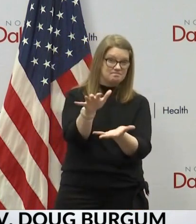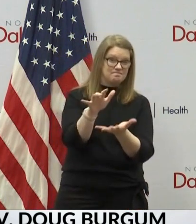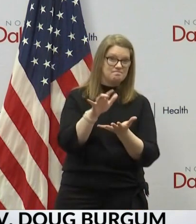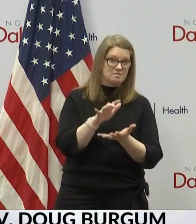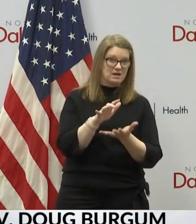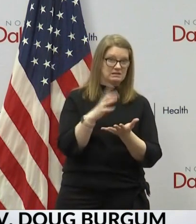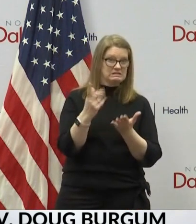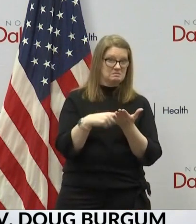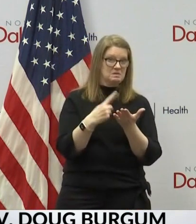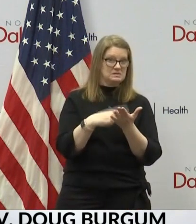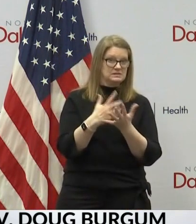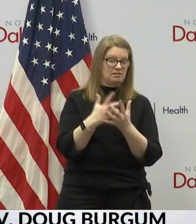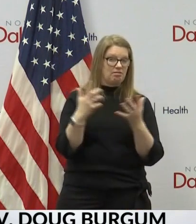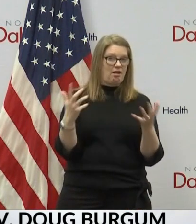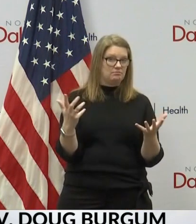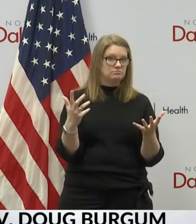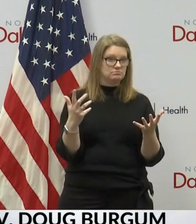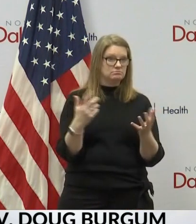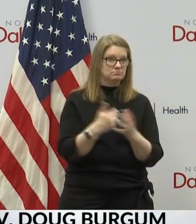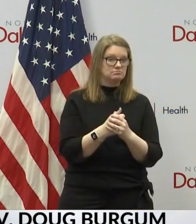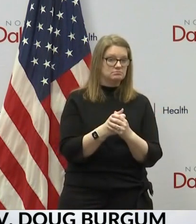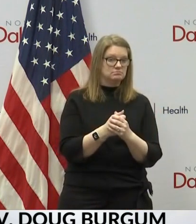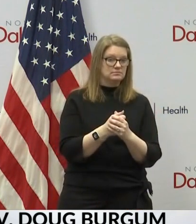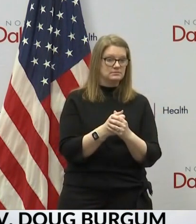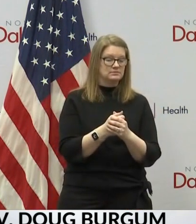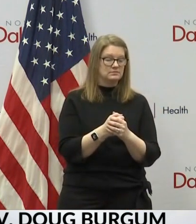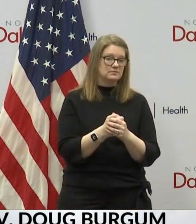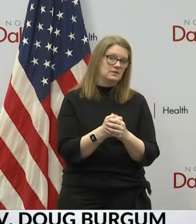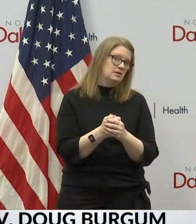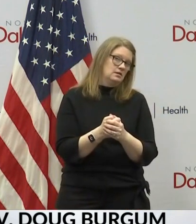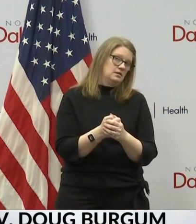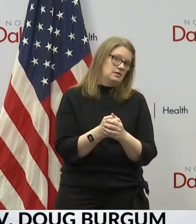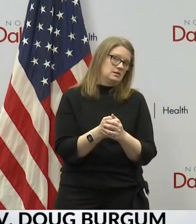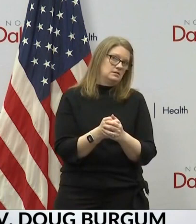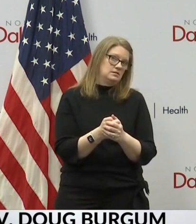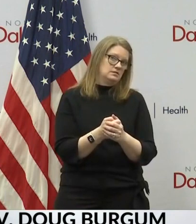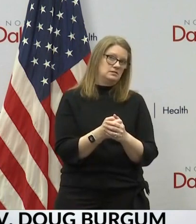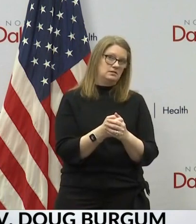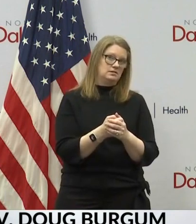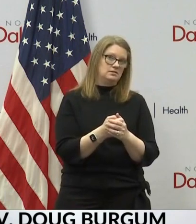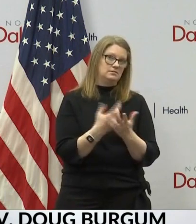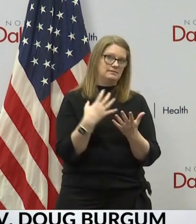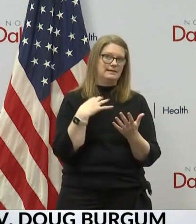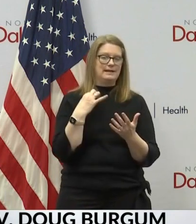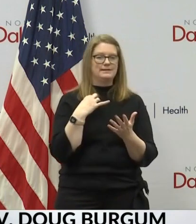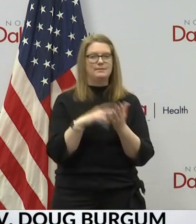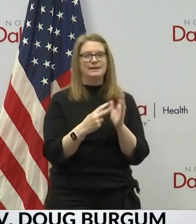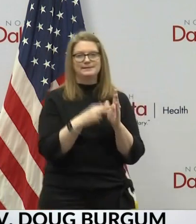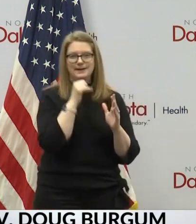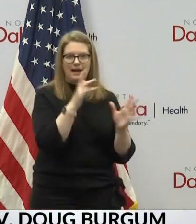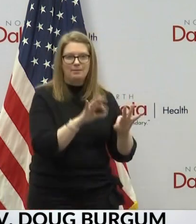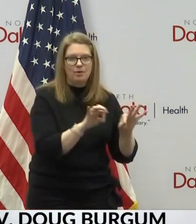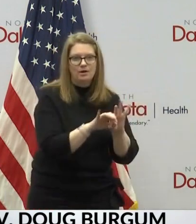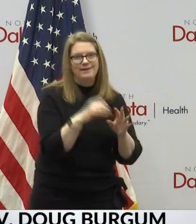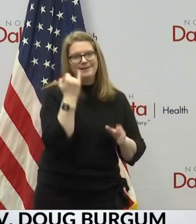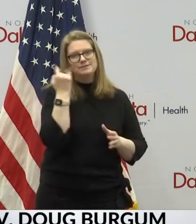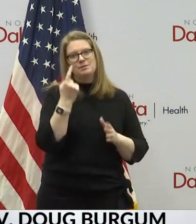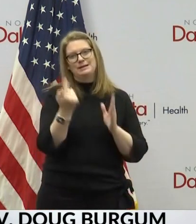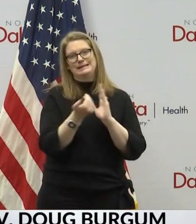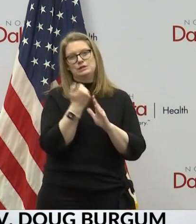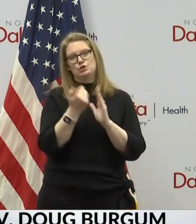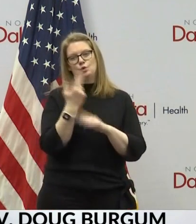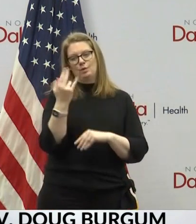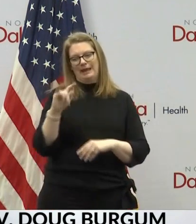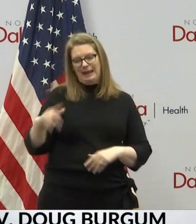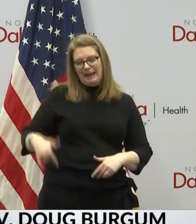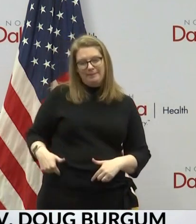people to do that. And it's not saying it's elective, doesn't mean it's not important. I mean, if somebody needs a new hip or a knee,